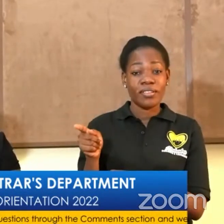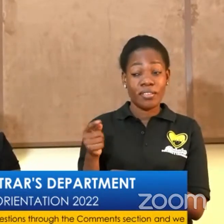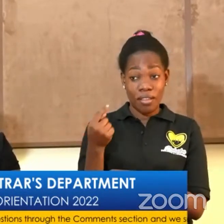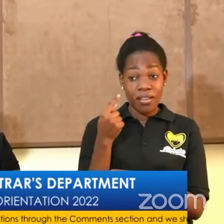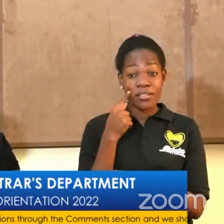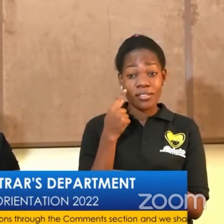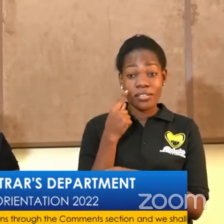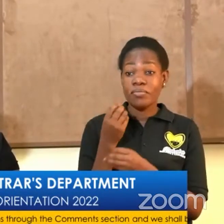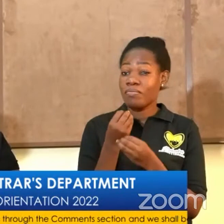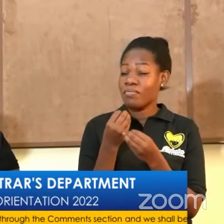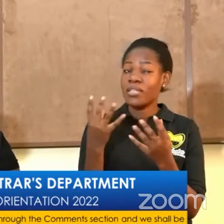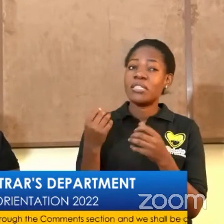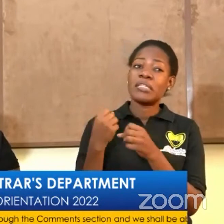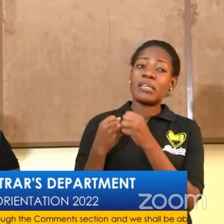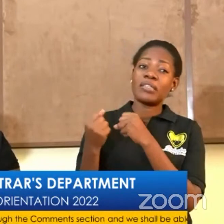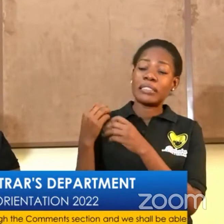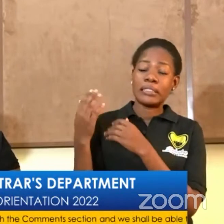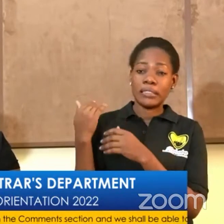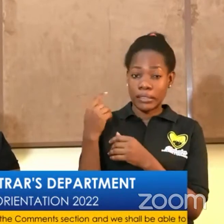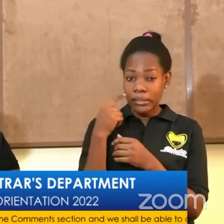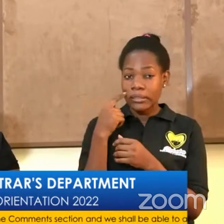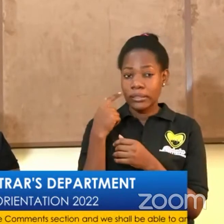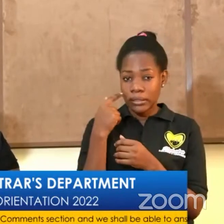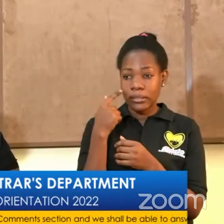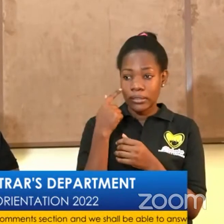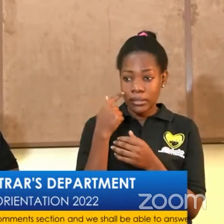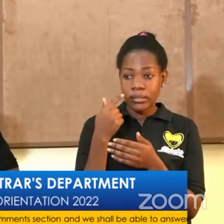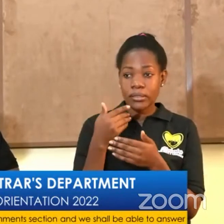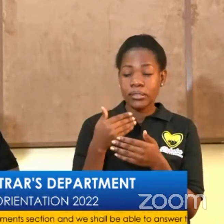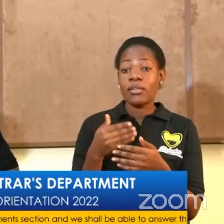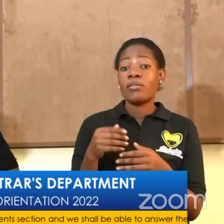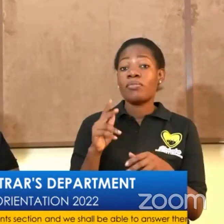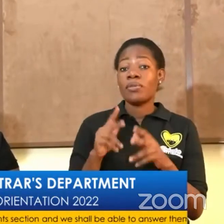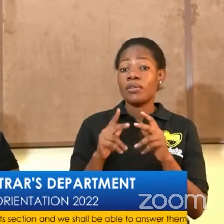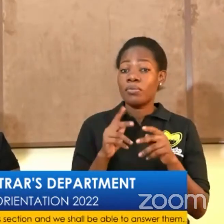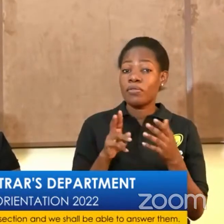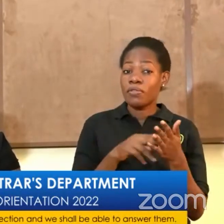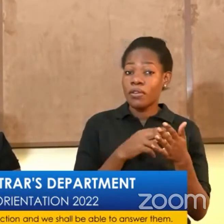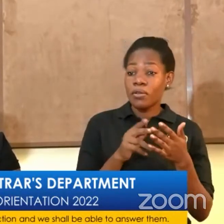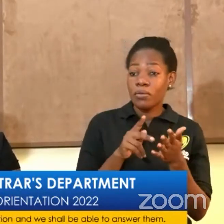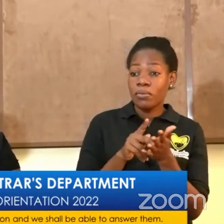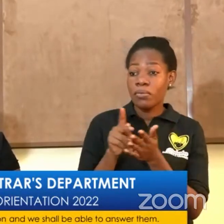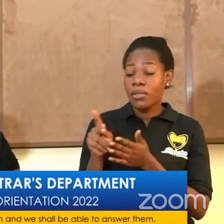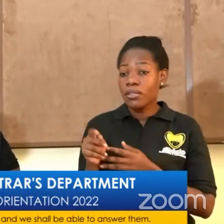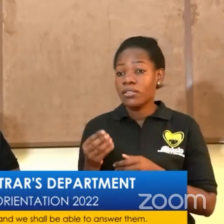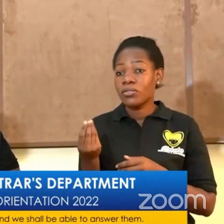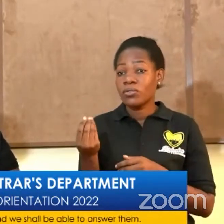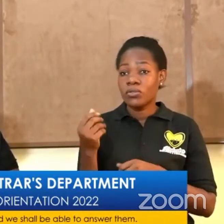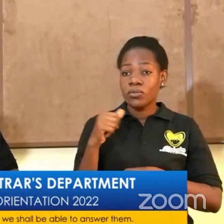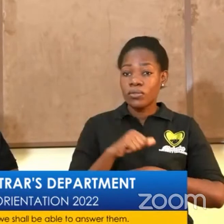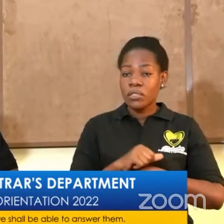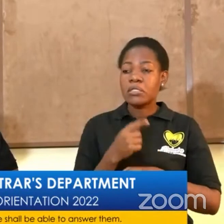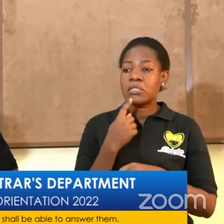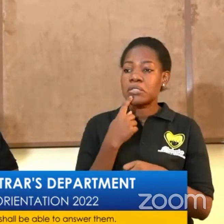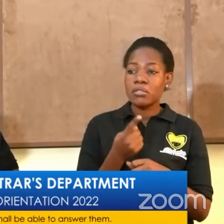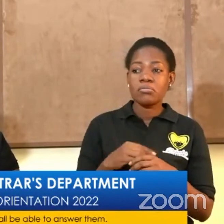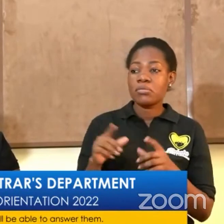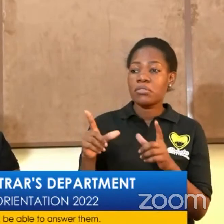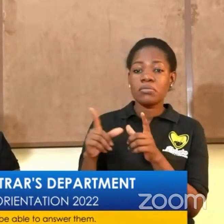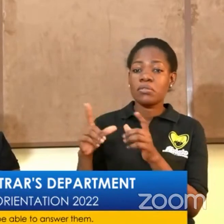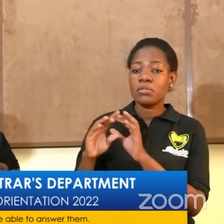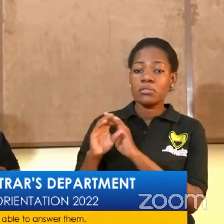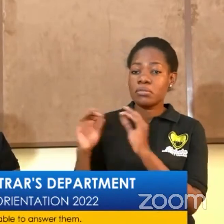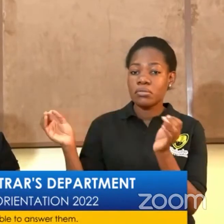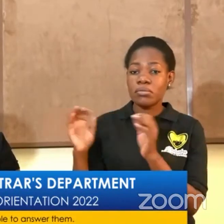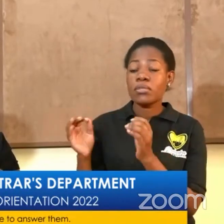it for many years. People don't pay fees and they start saying the certificates are not there.